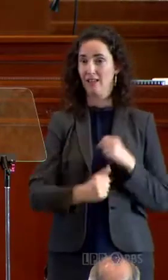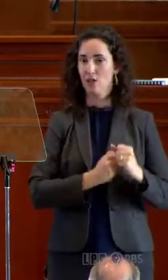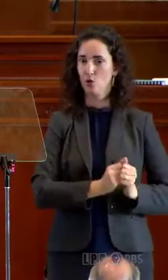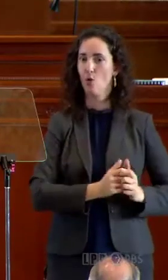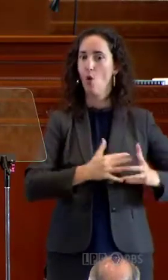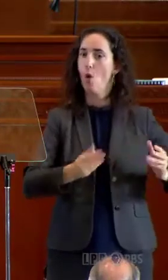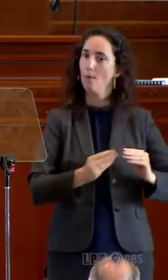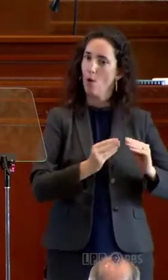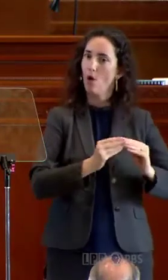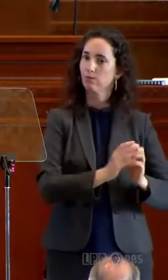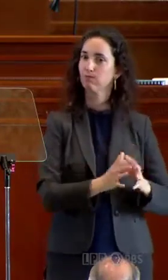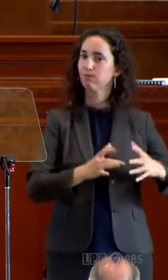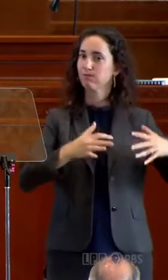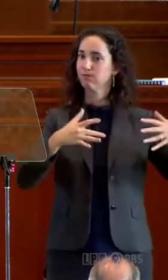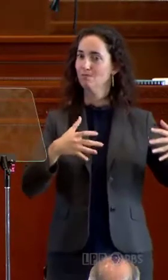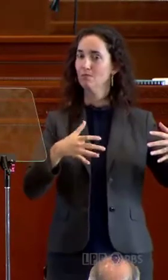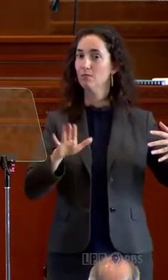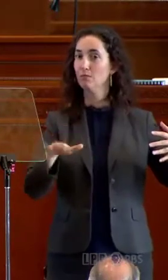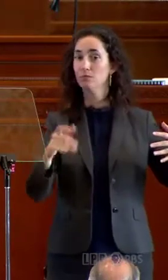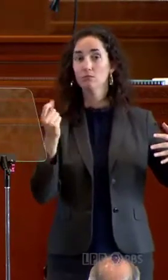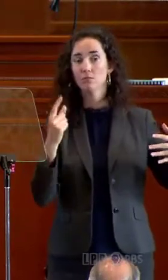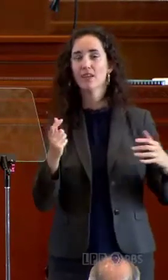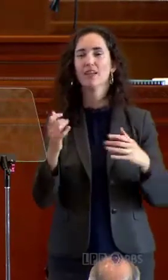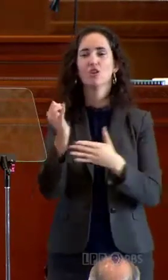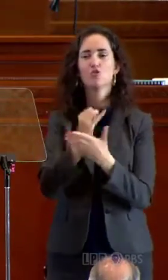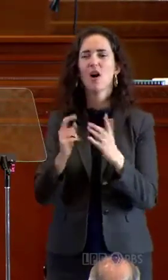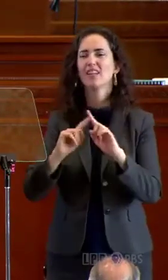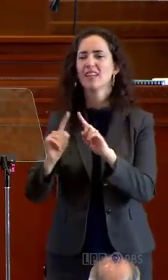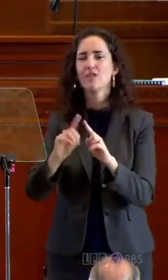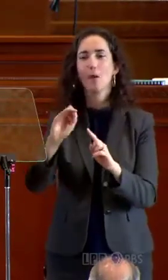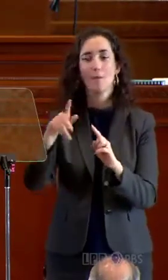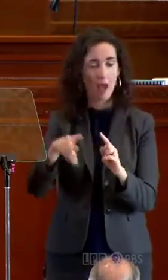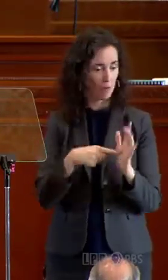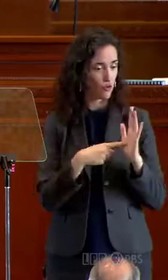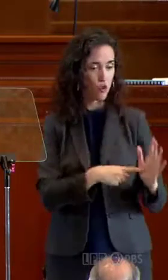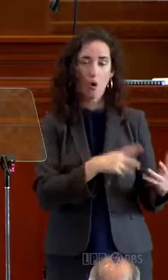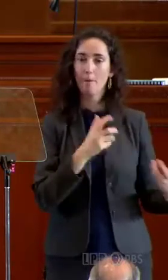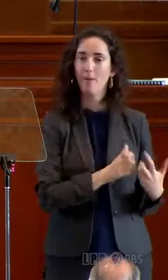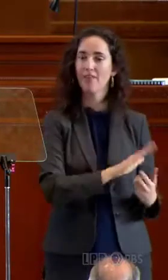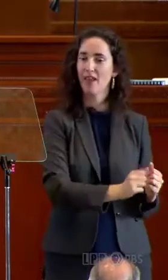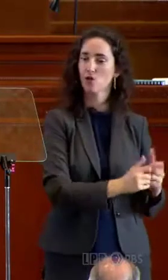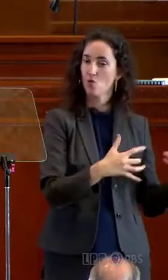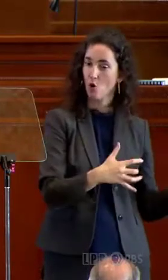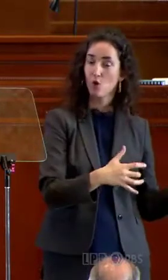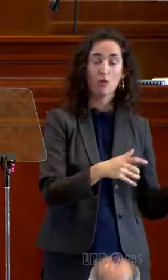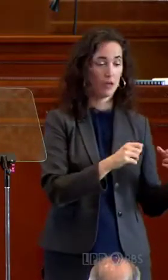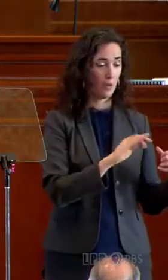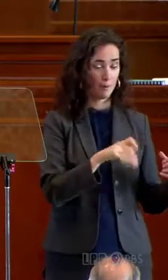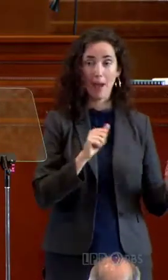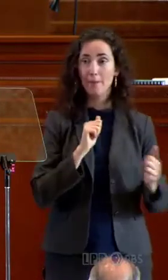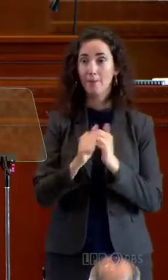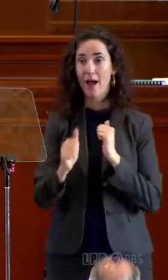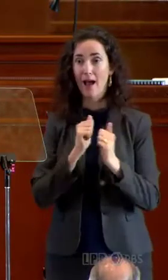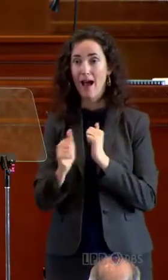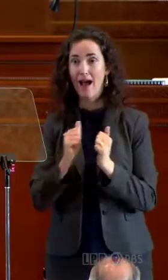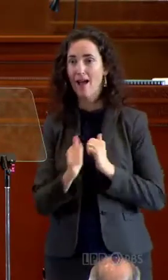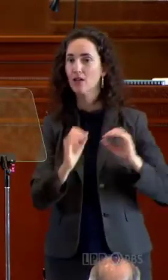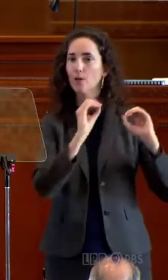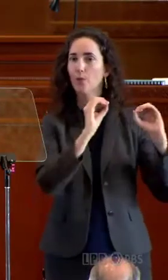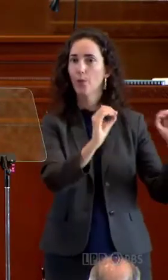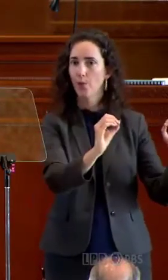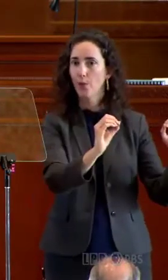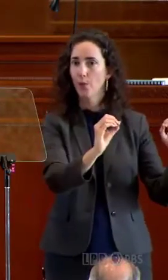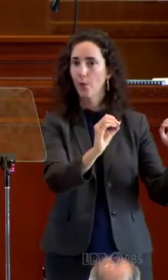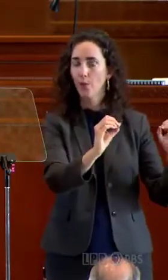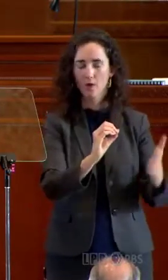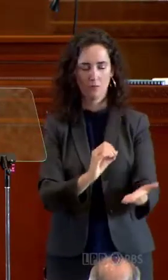years. And yet, while numerous maps were filed reflecting this growth, none of these maps made it to my desk. In